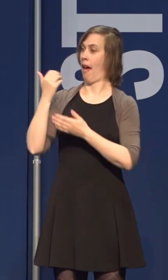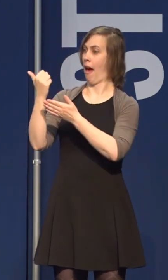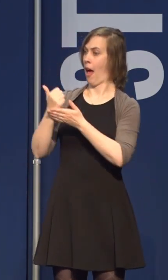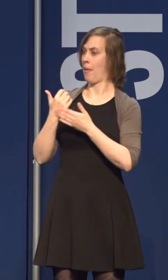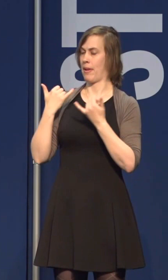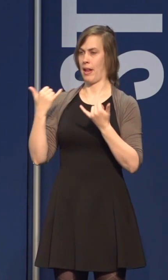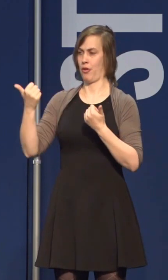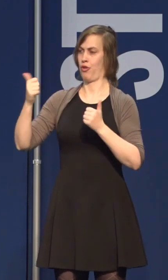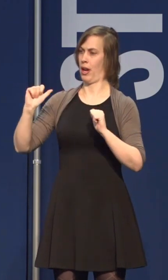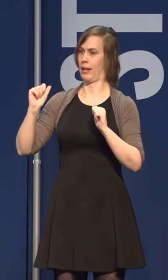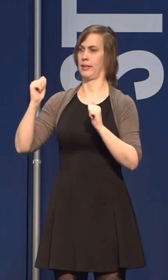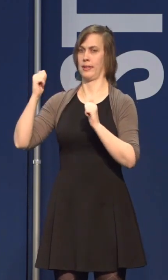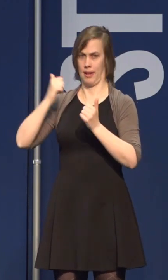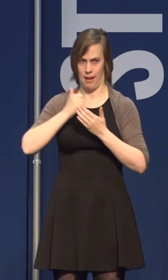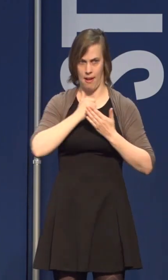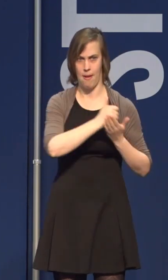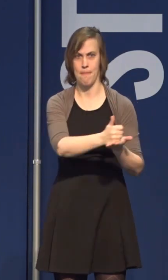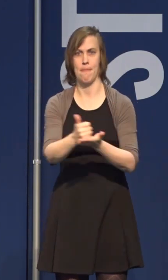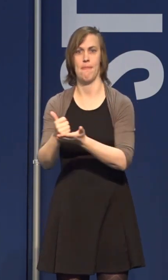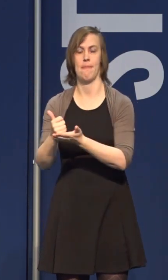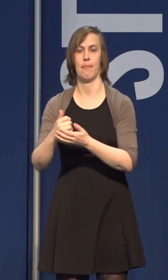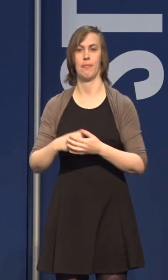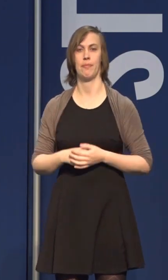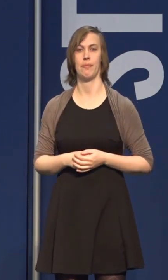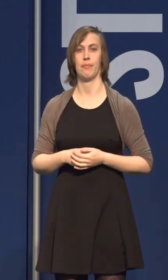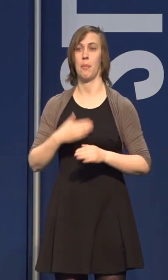Listen before you react in anger,